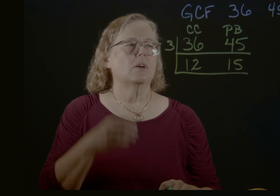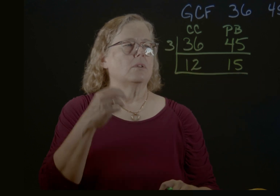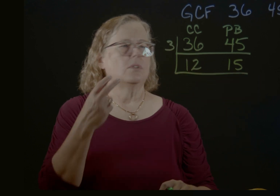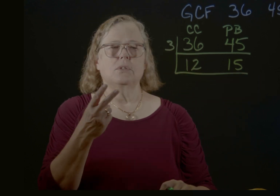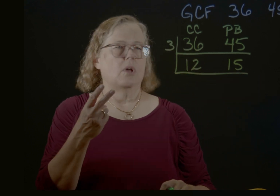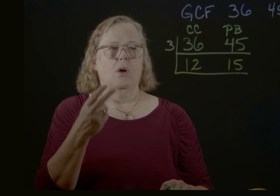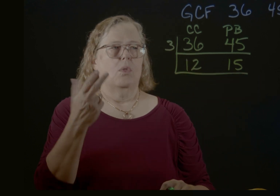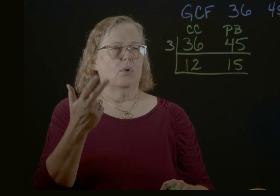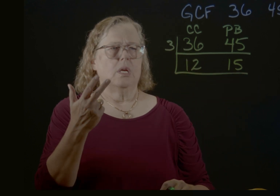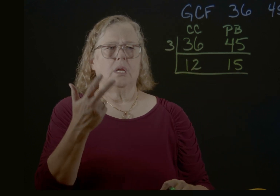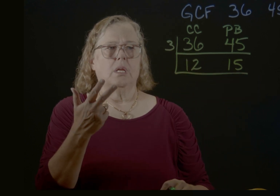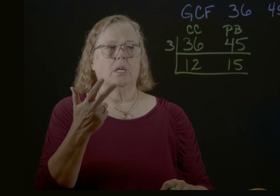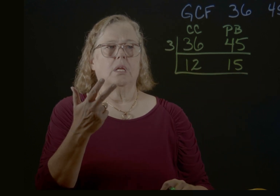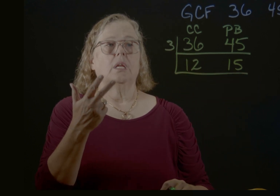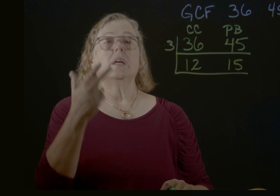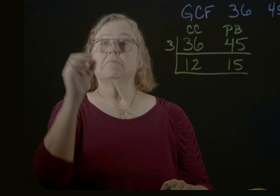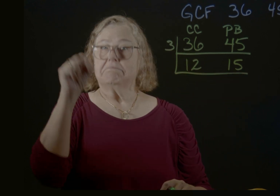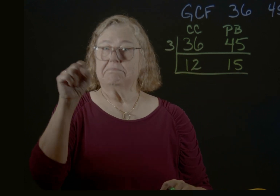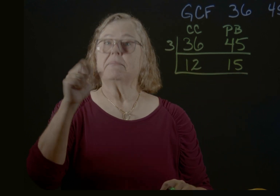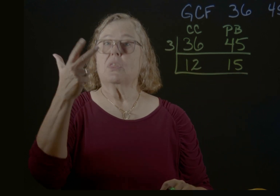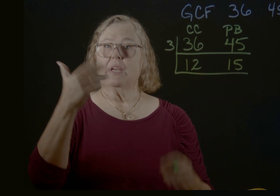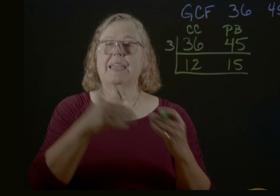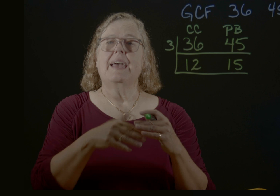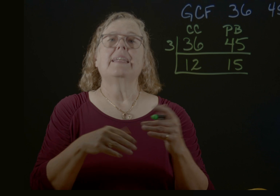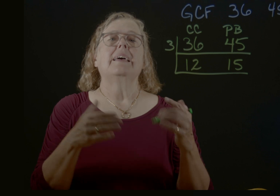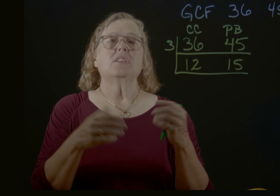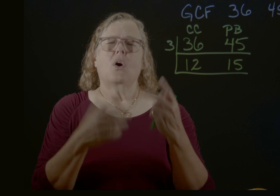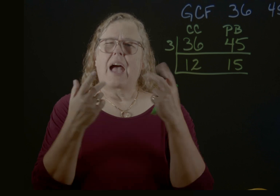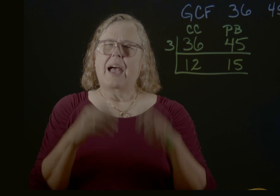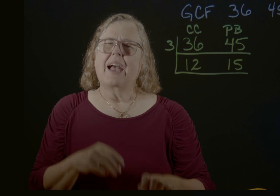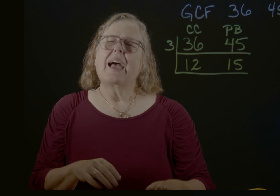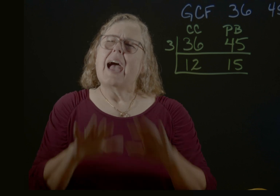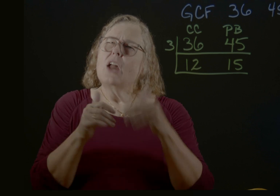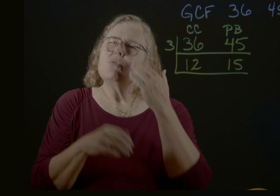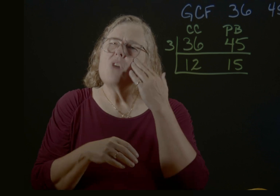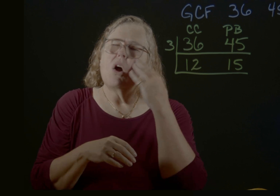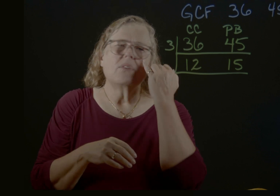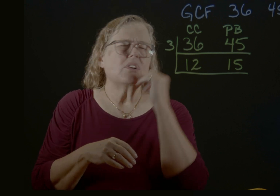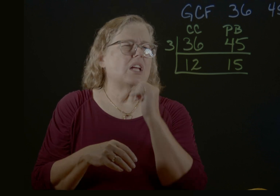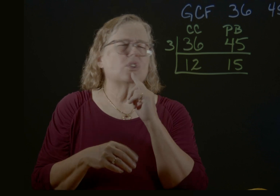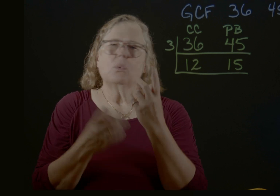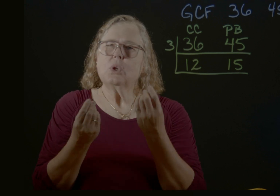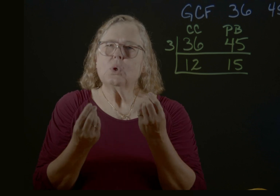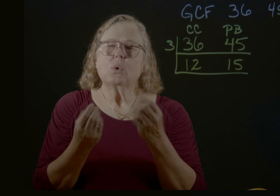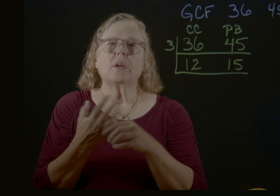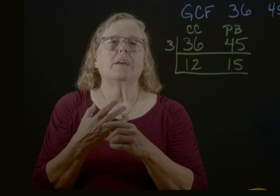Does 2? No. Does 3? Yep, I can do 3 again. How do you know if it's not going to